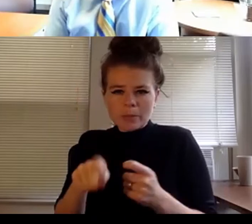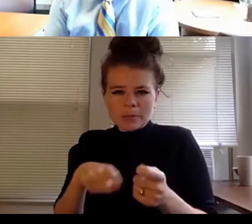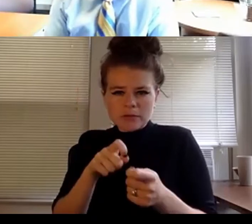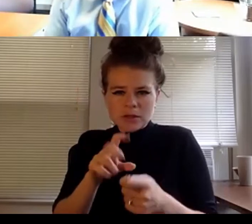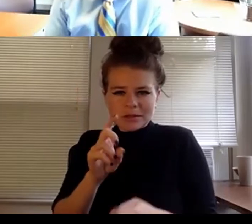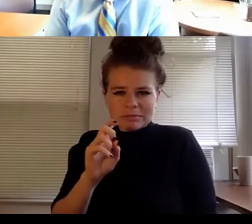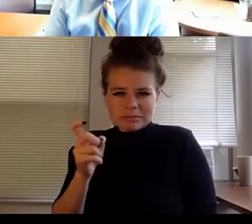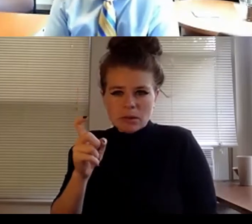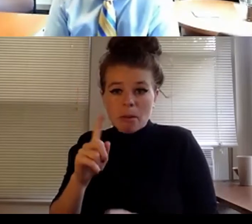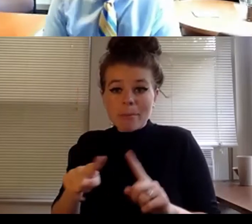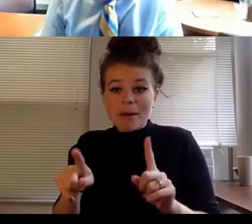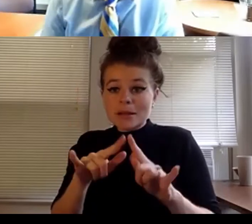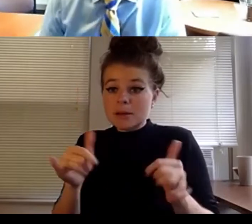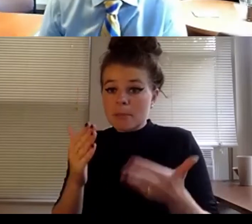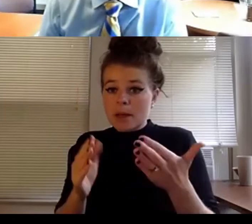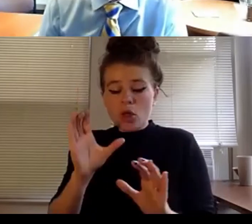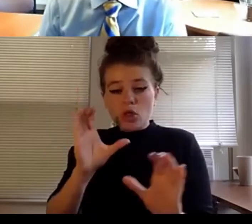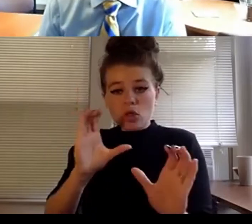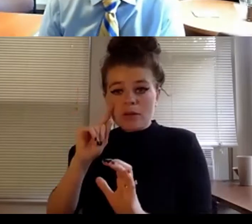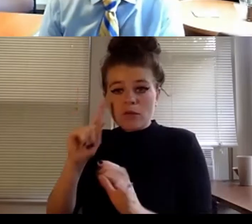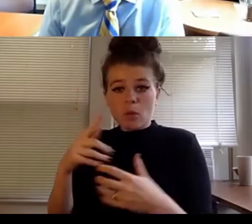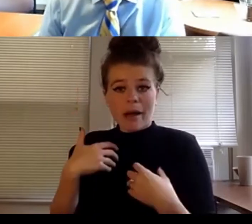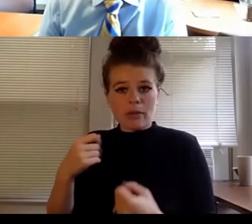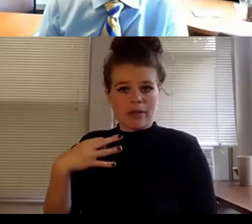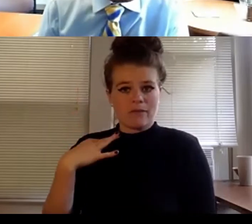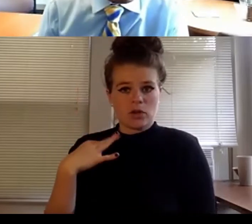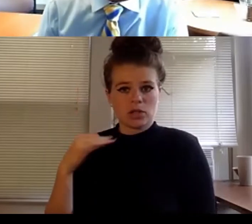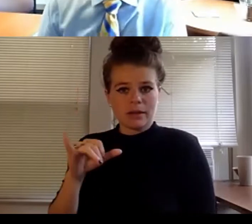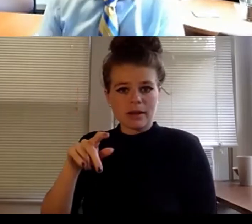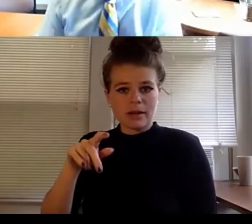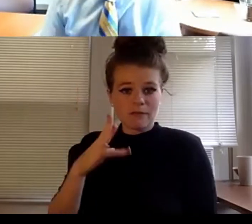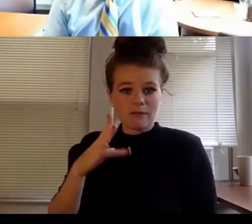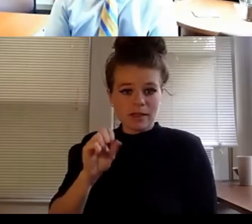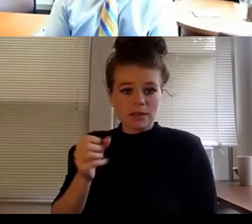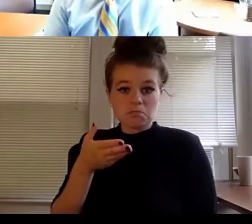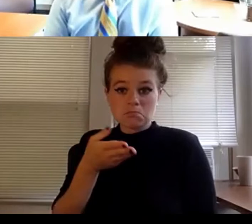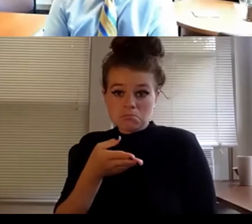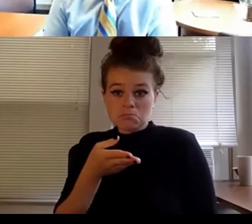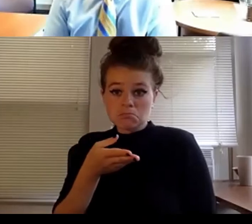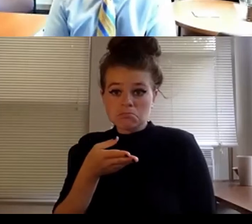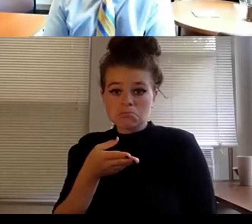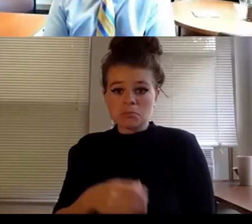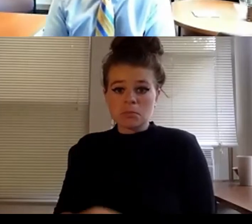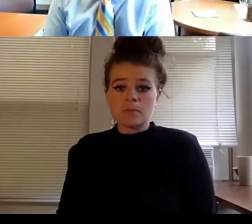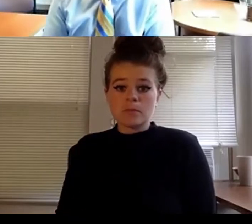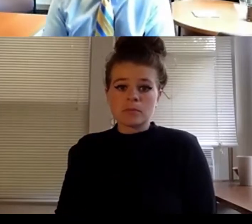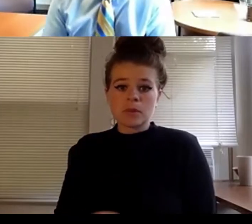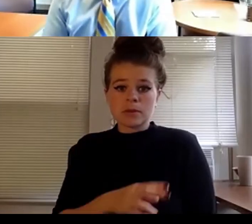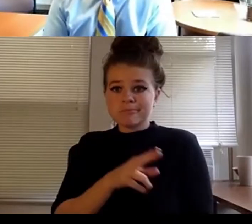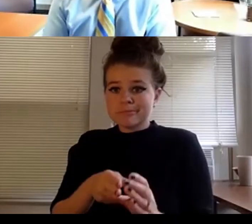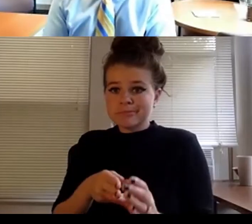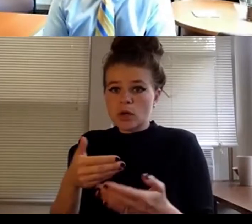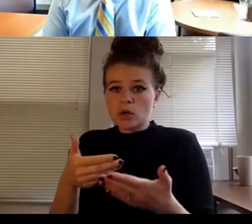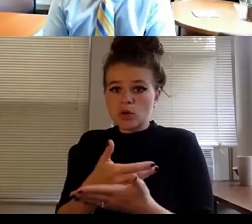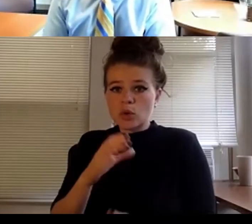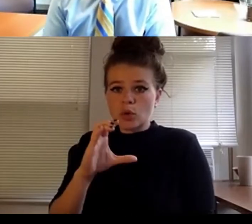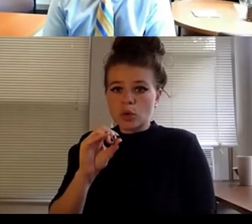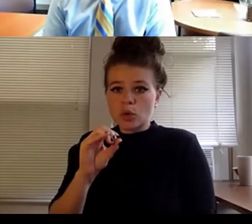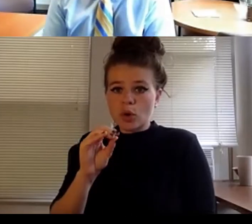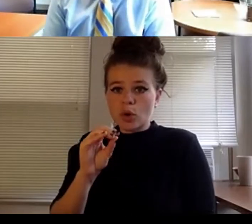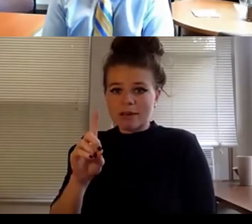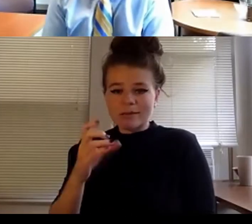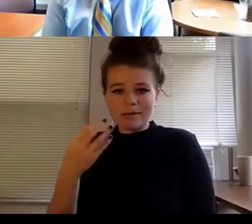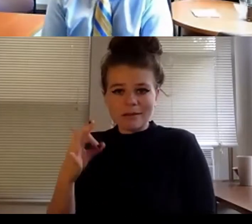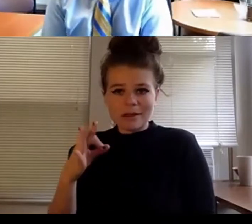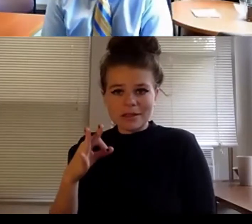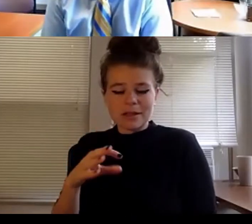time, they might also be looking for healthy volunteers like Ms. Phyllis Jackson, looking at a new COVID-19 vaccine. So to